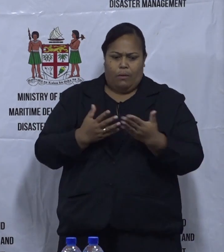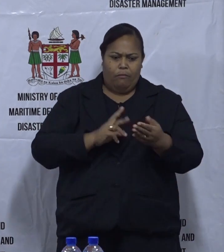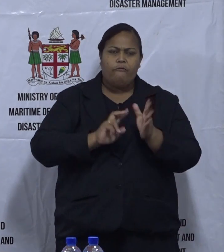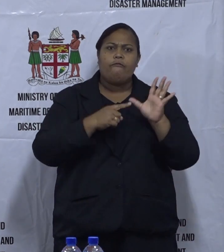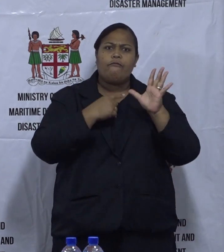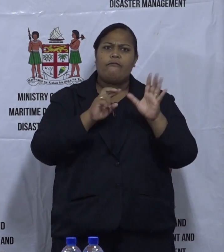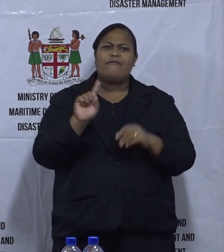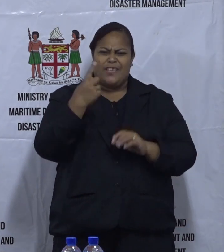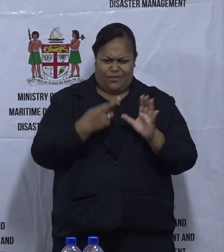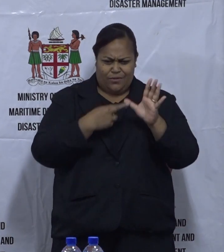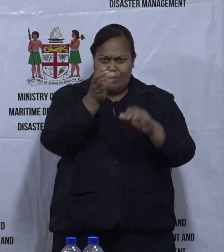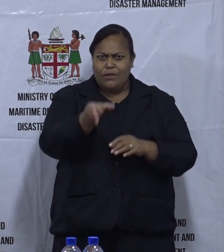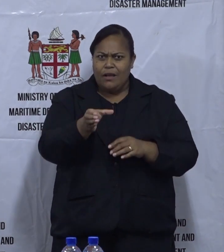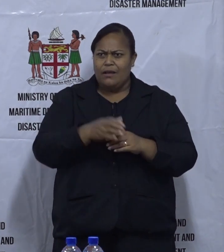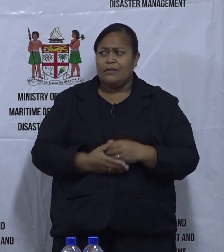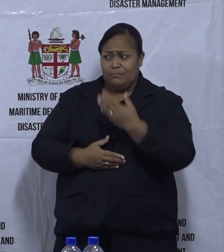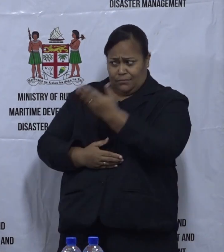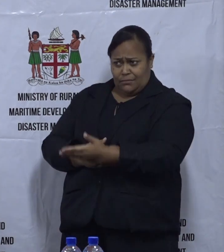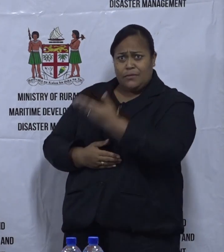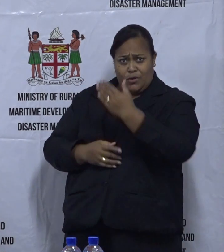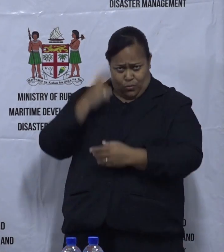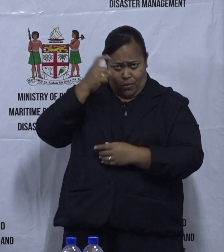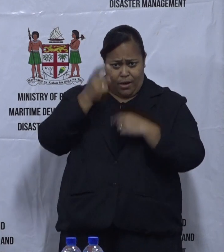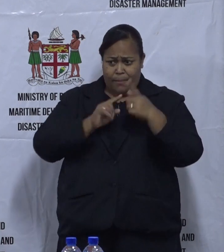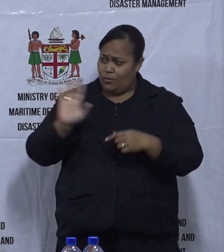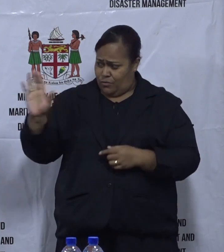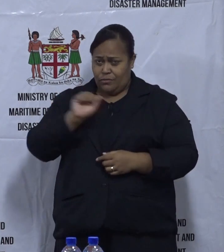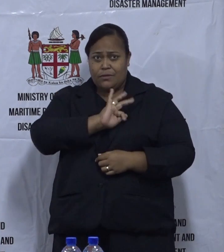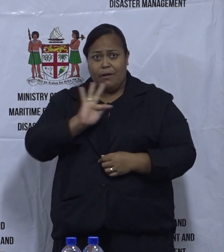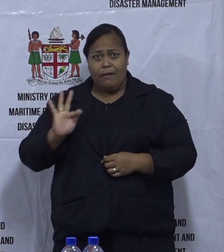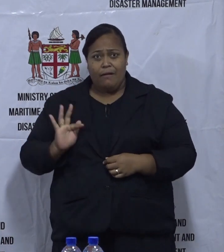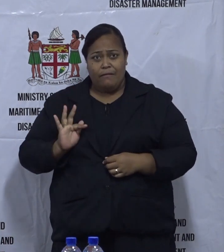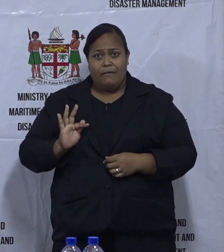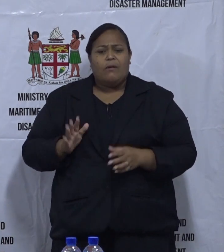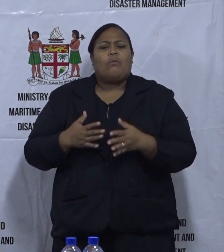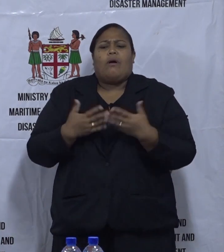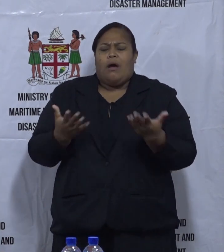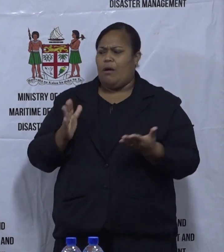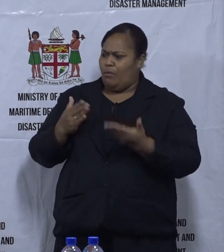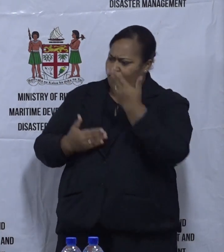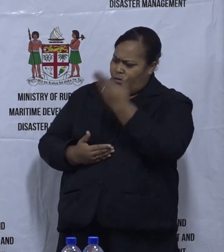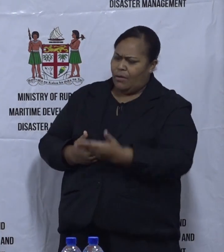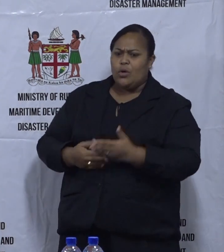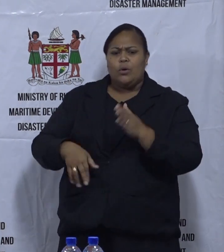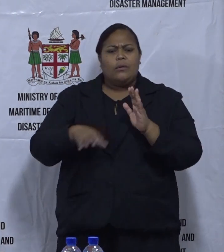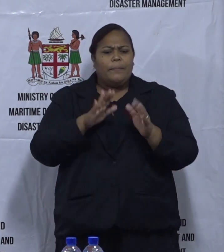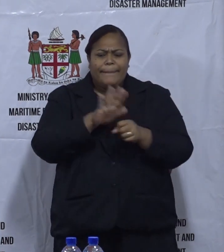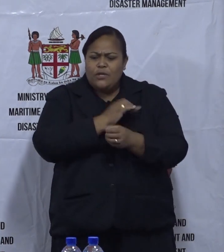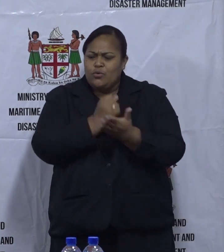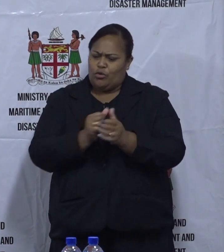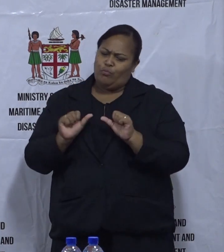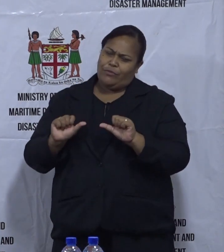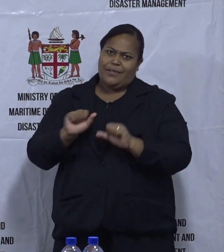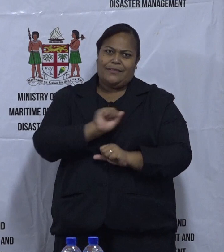protocols and COVID protection guidelines, are you worried about their safety? What steps are you taking to make sure they don't contract COVID? That